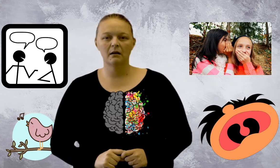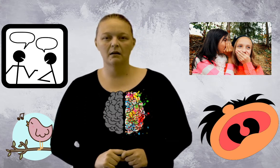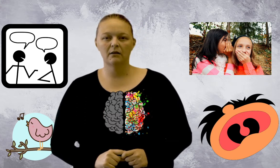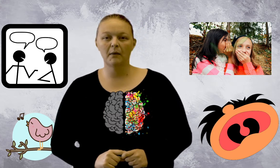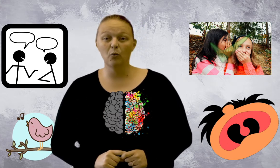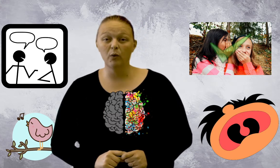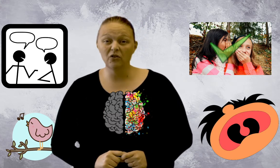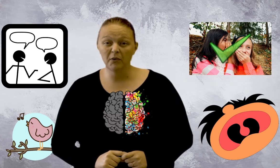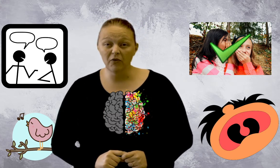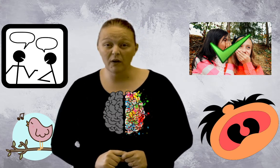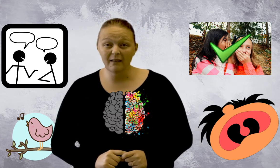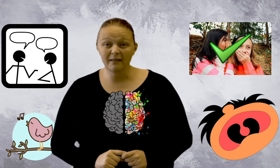It's my whisper voice?